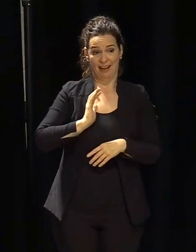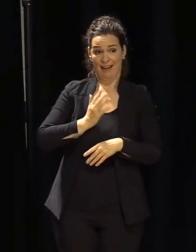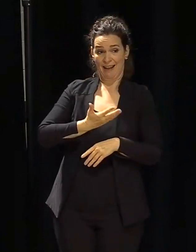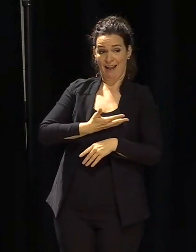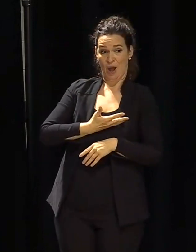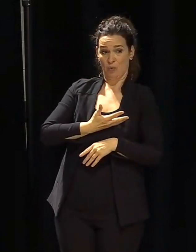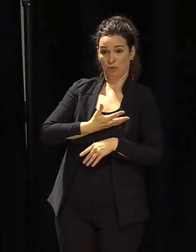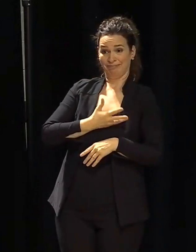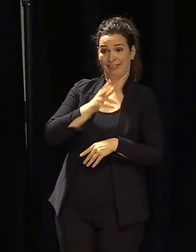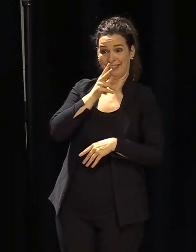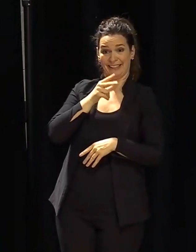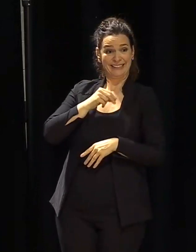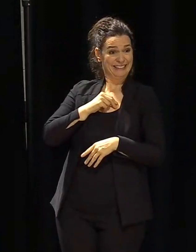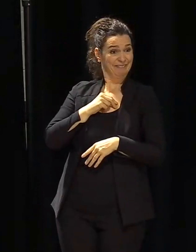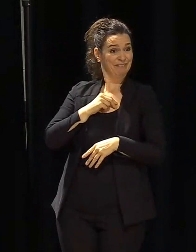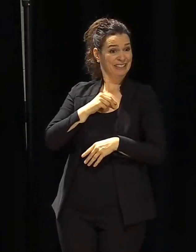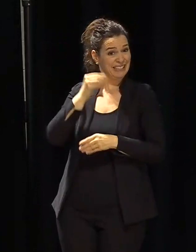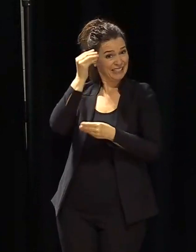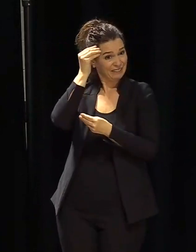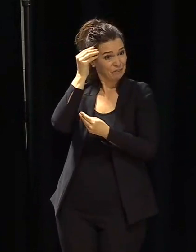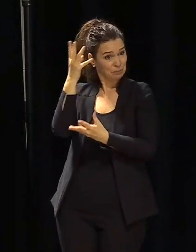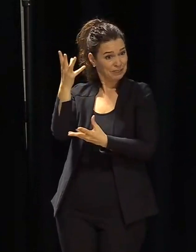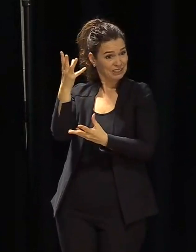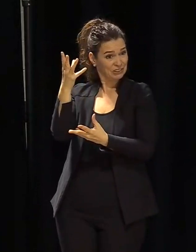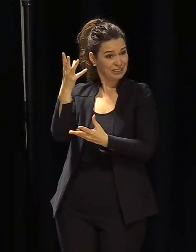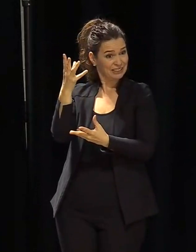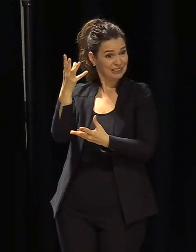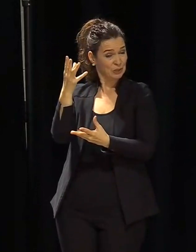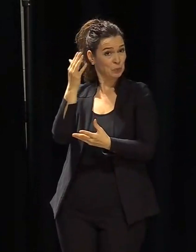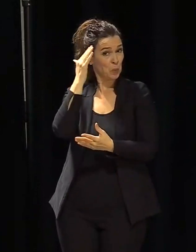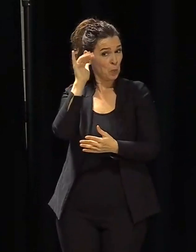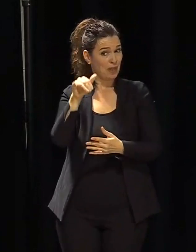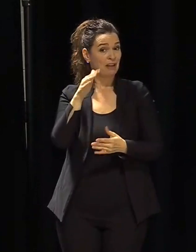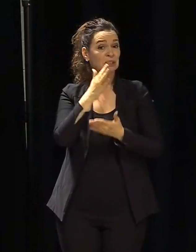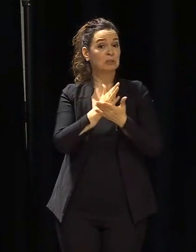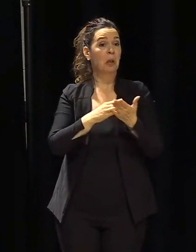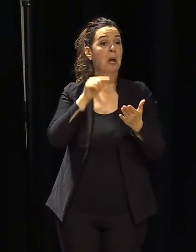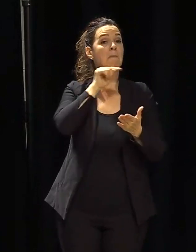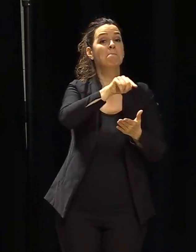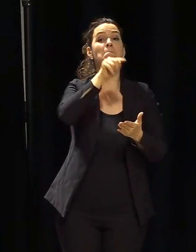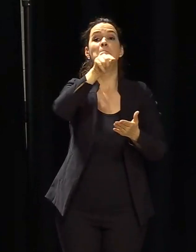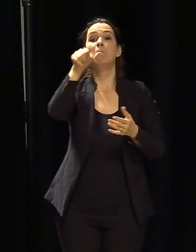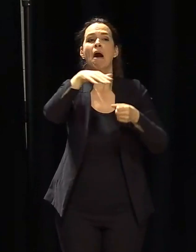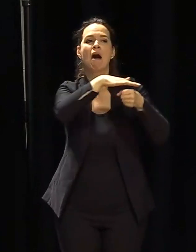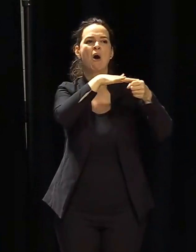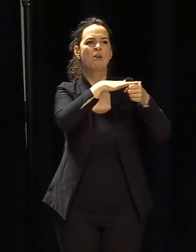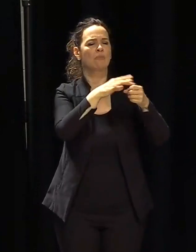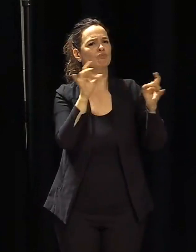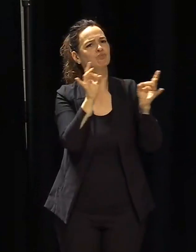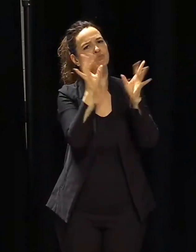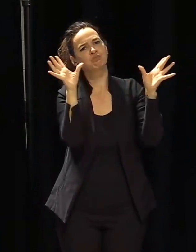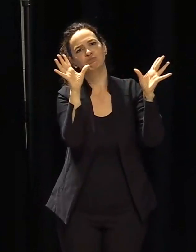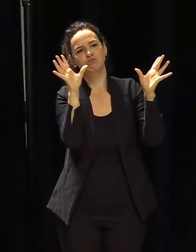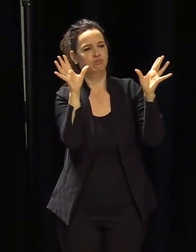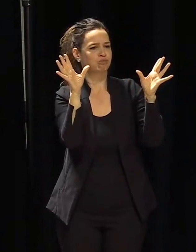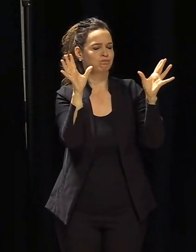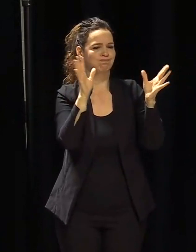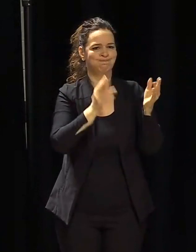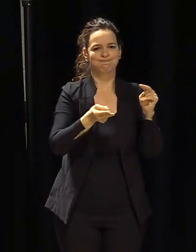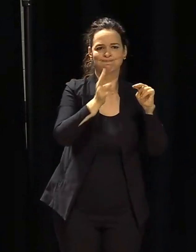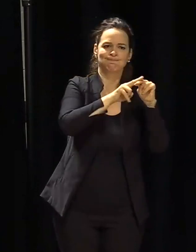ours. Some communities went 2-3 times higher than where the caseloads were before. We look like we went